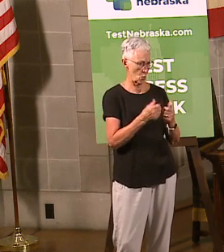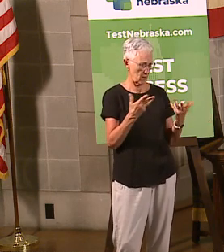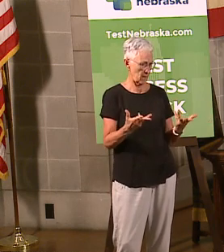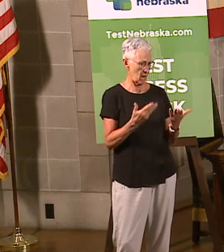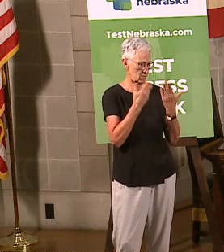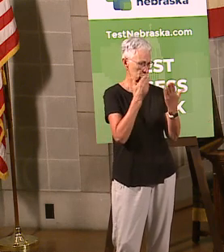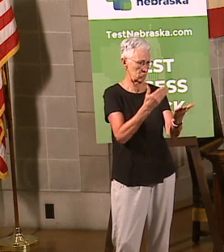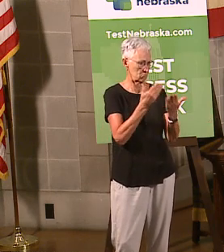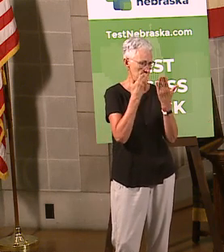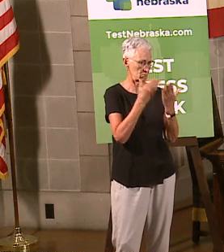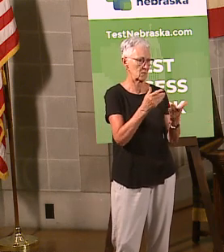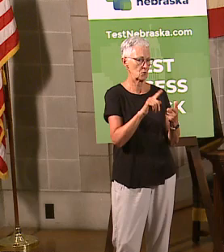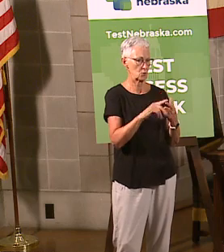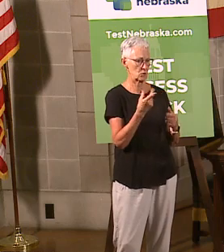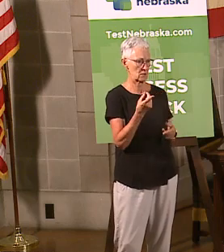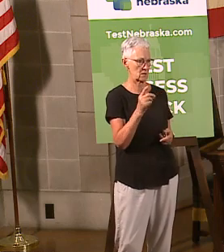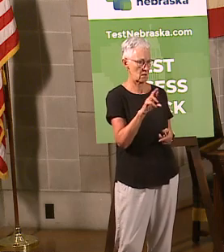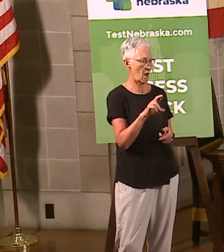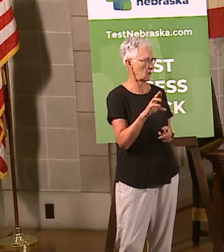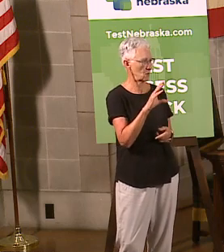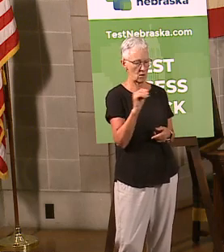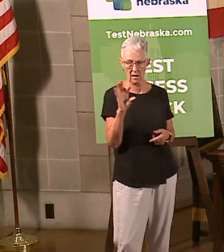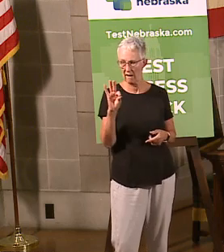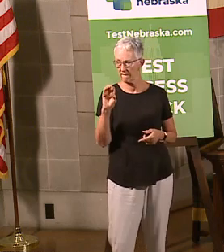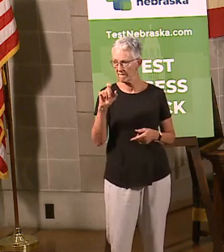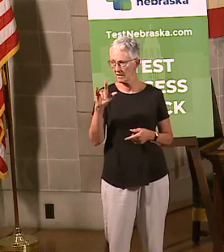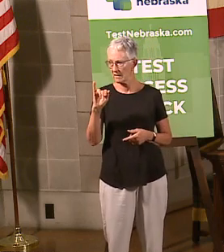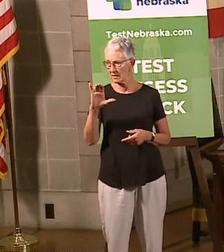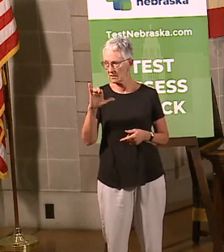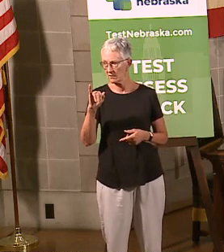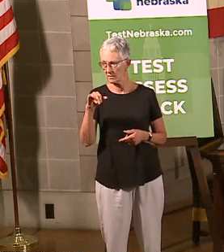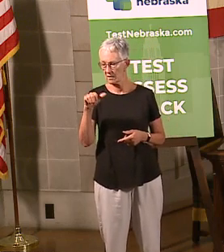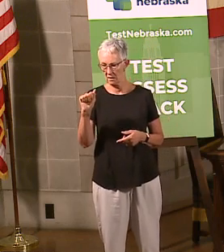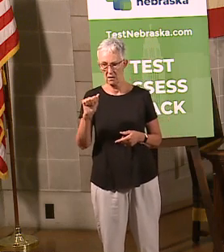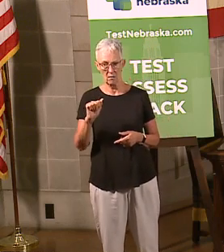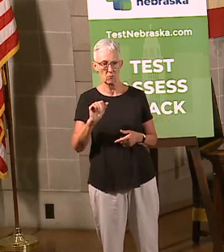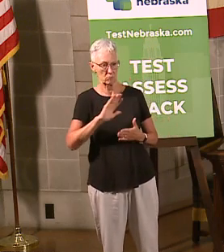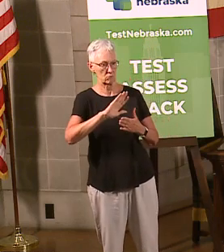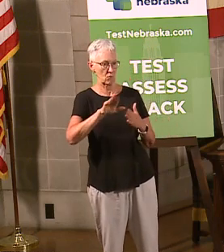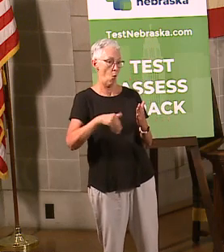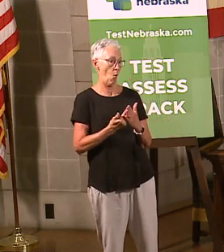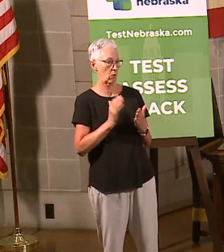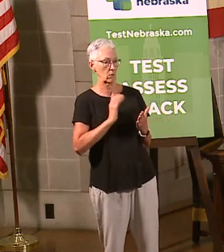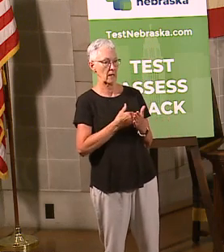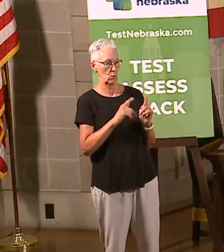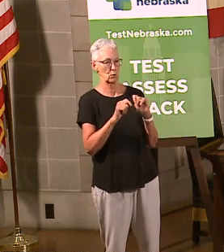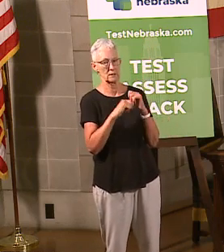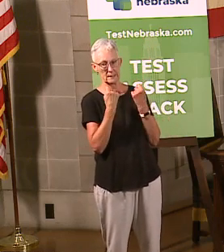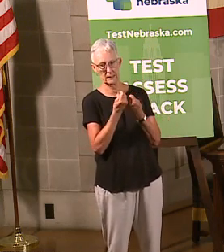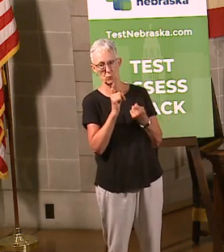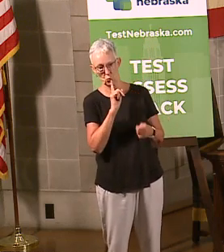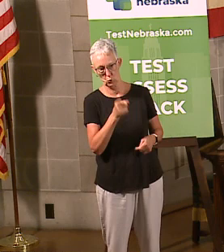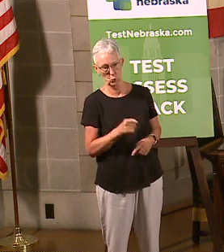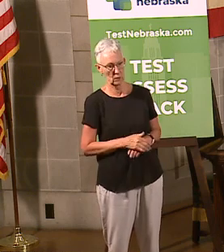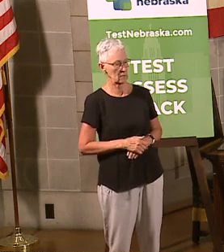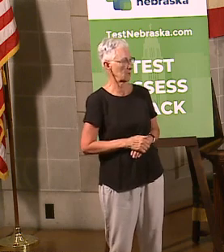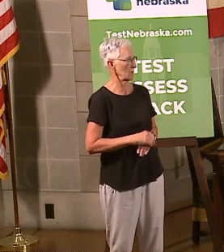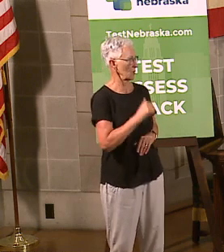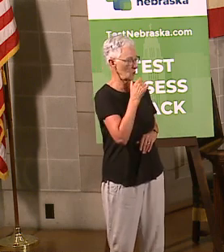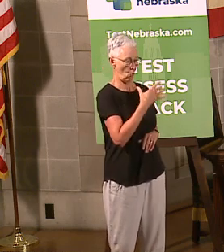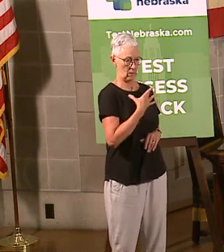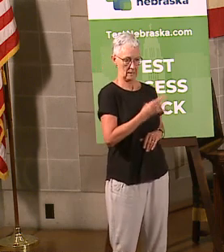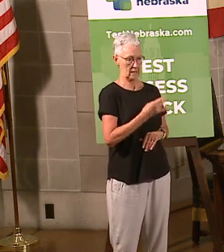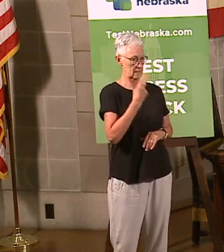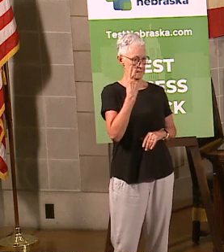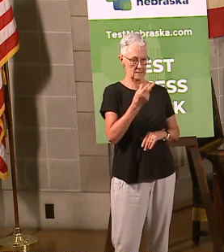it's all due to, again, Felicia also and all the team we have. I mean, we don't like to see anything